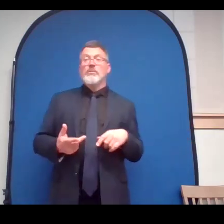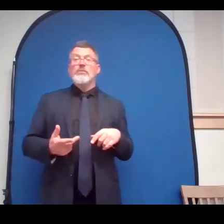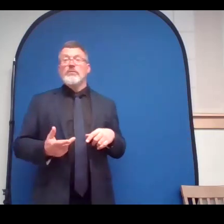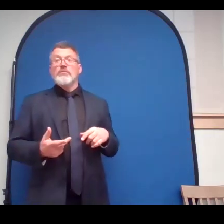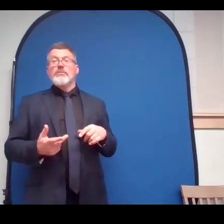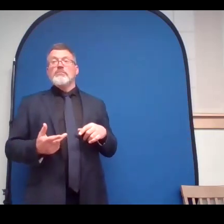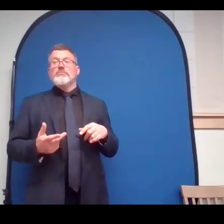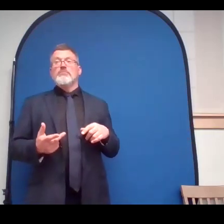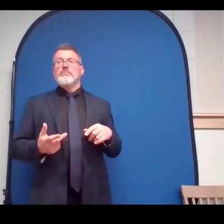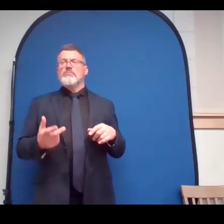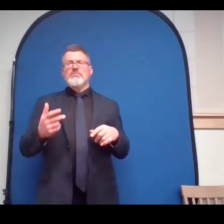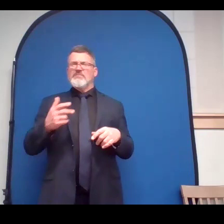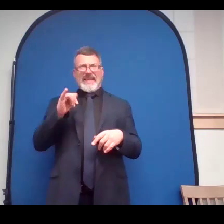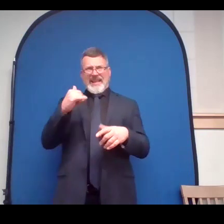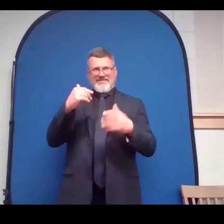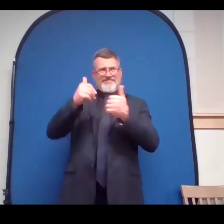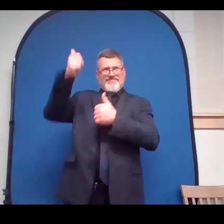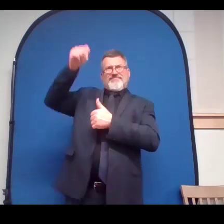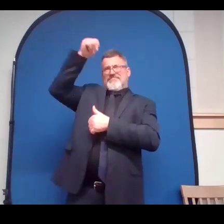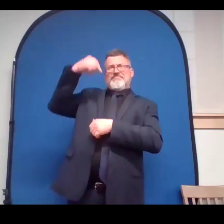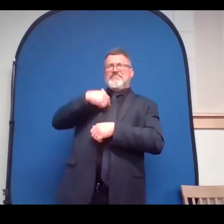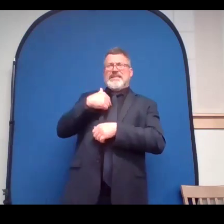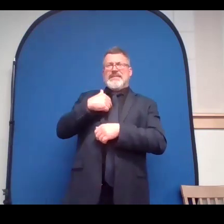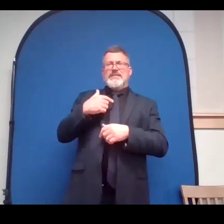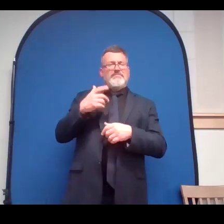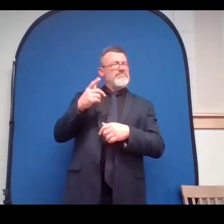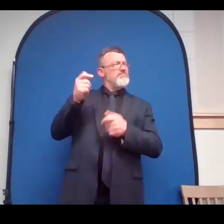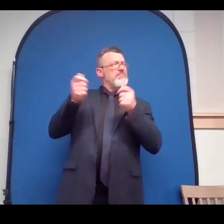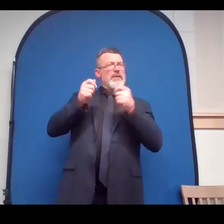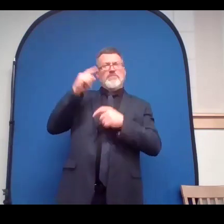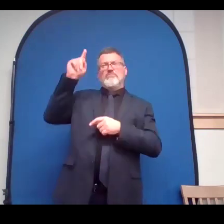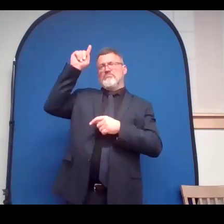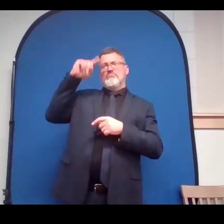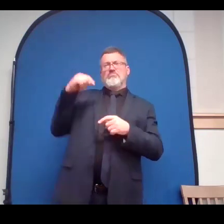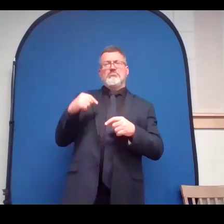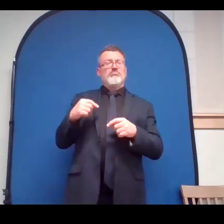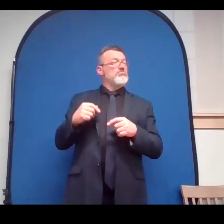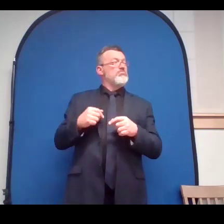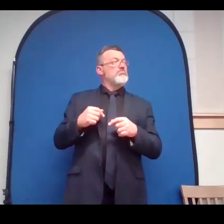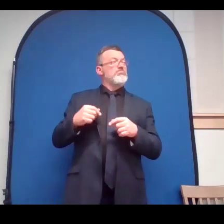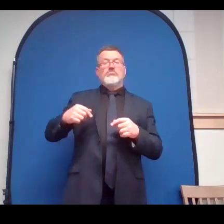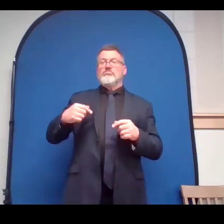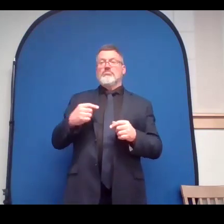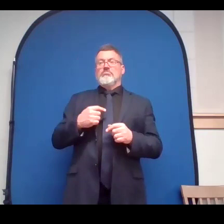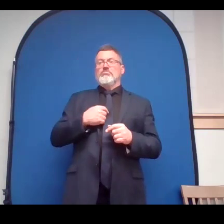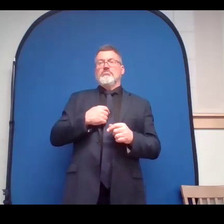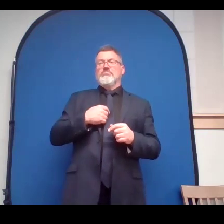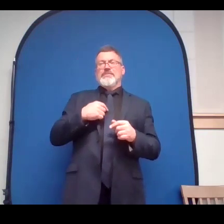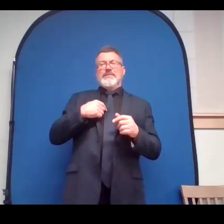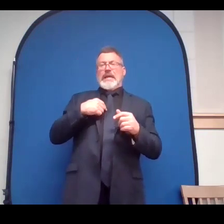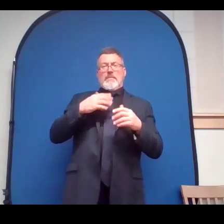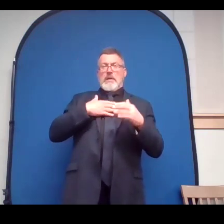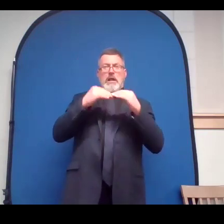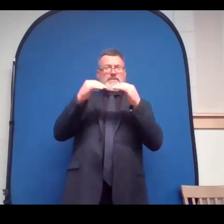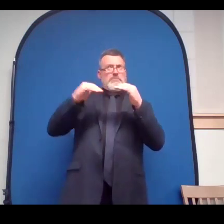That's above me, sir. Case management is something that it's above my level as a company commander, and